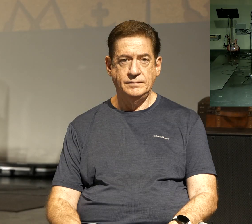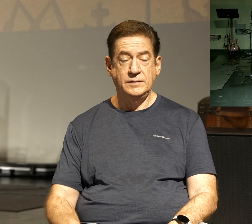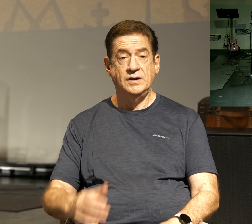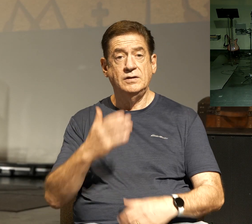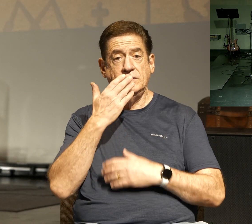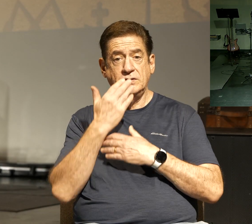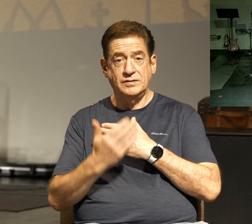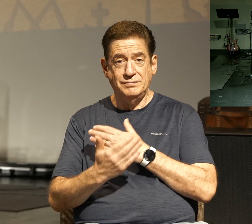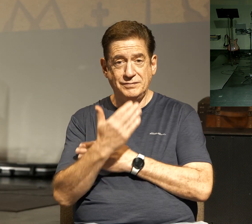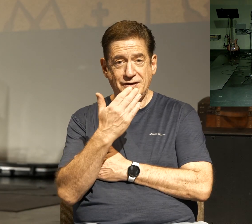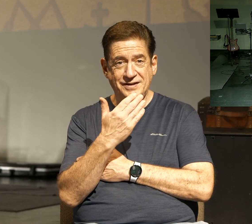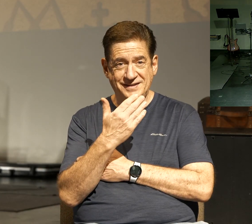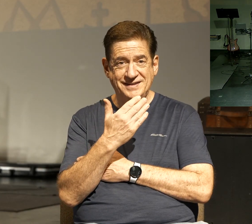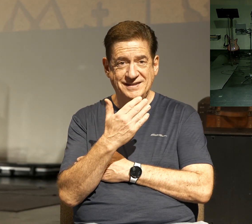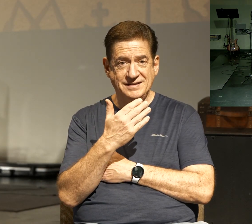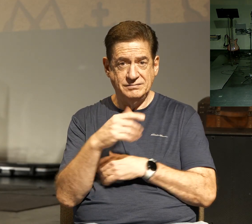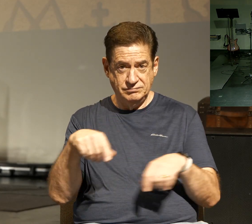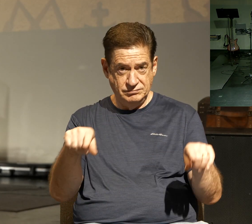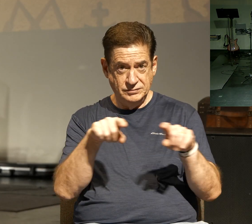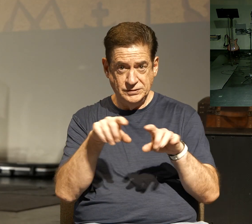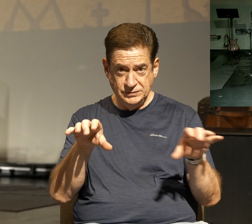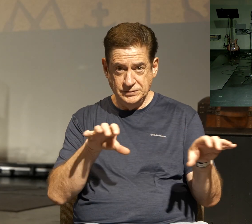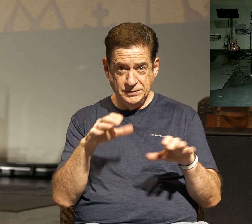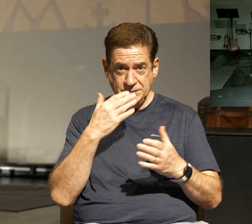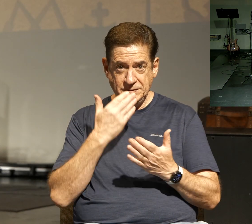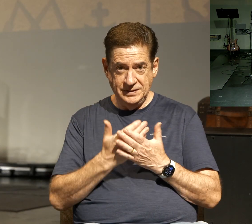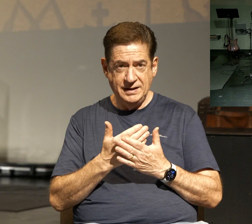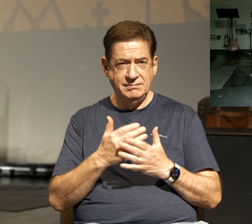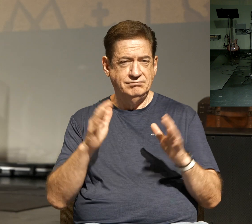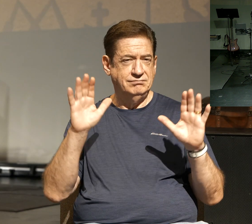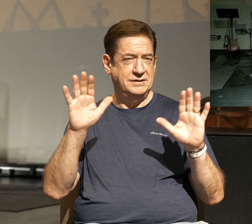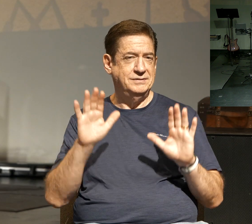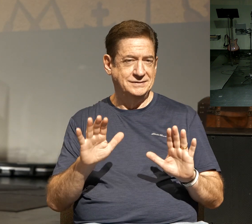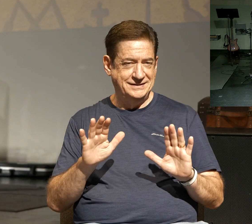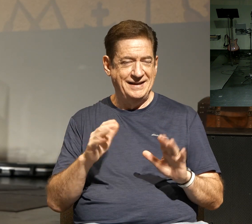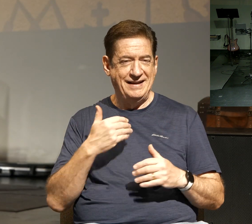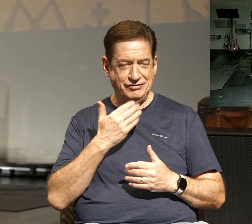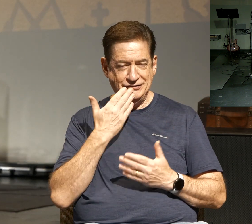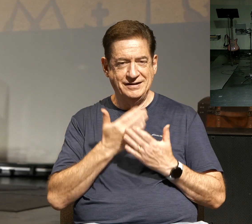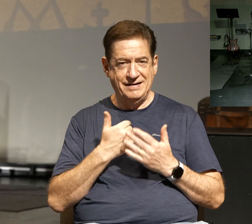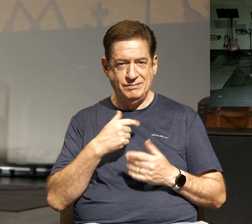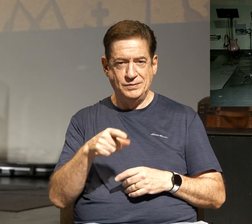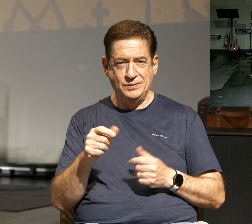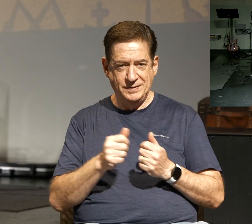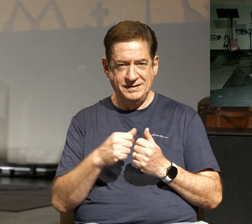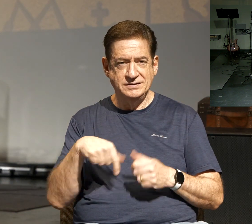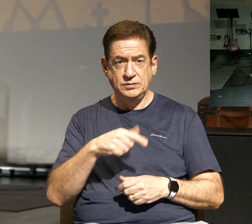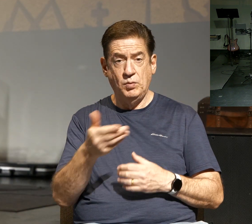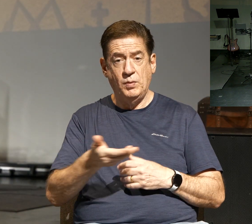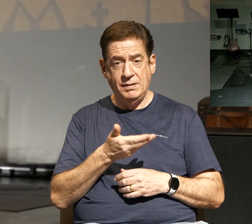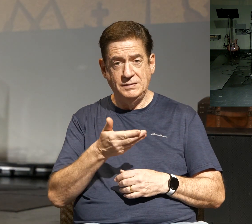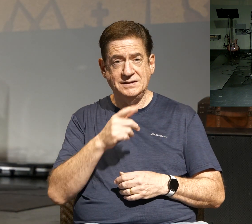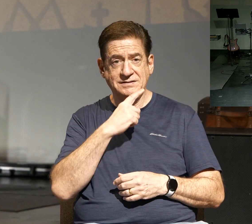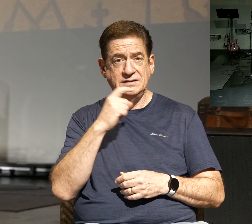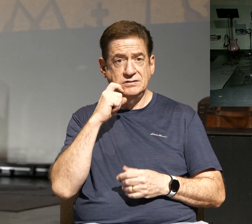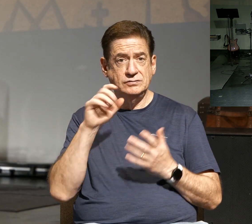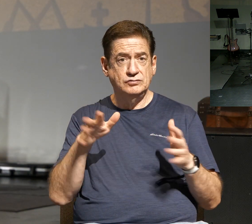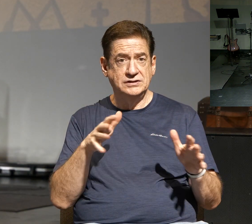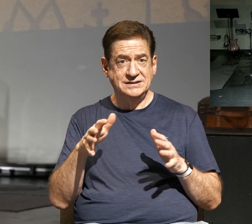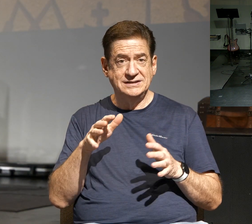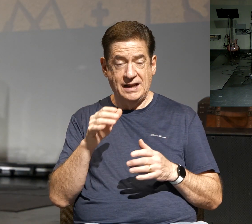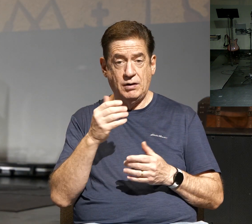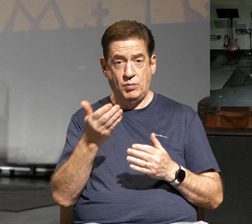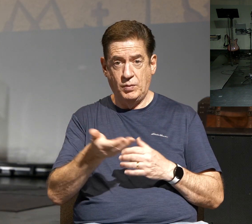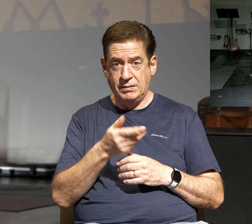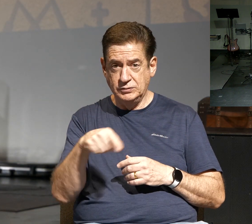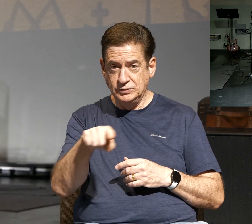Good morning. You guys doing well? Outstanding. Good to have you with us. Welcome to Desert Breeze Community Church. Also want to welcome those of you that are on